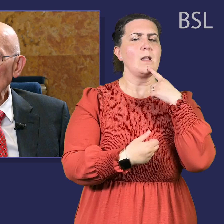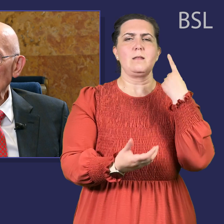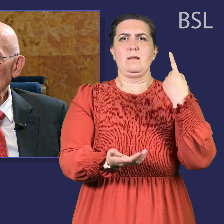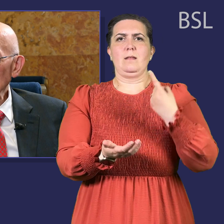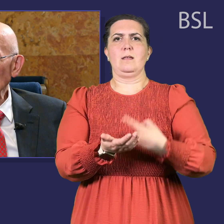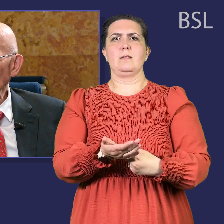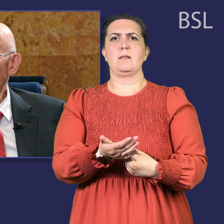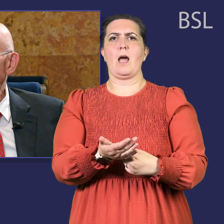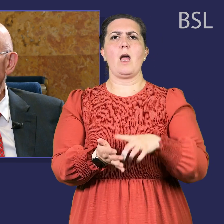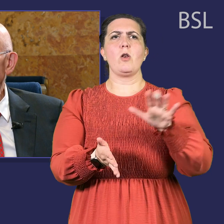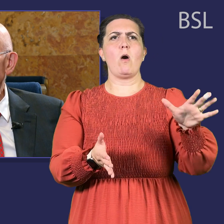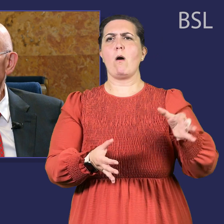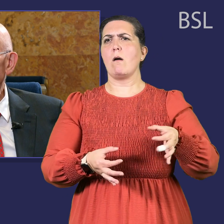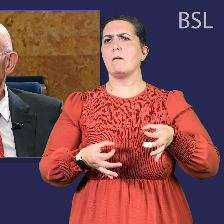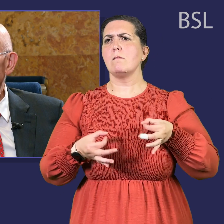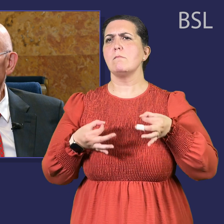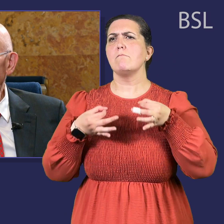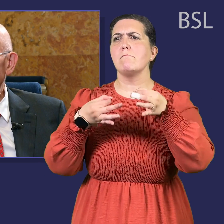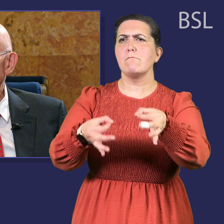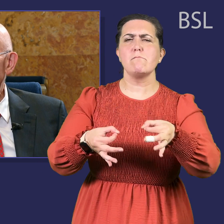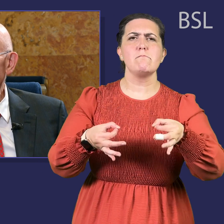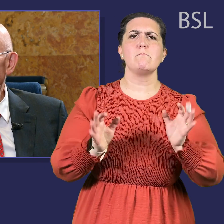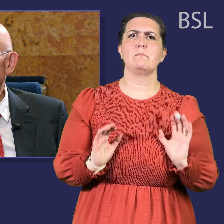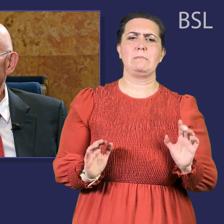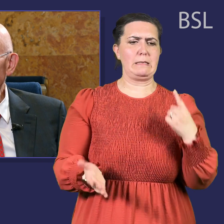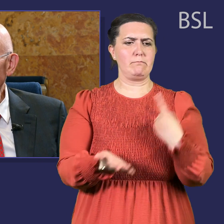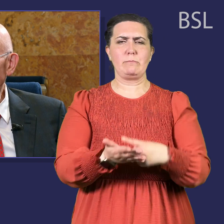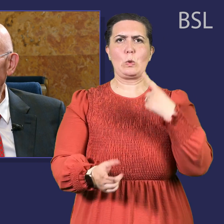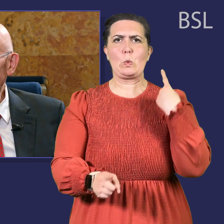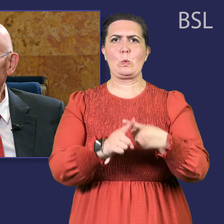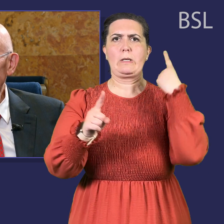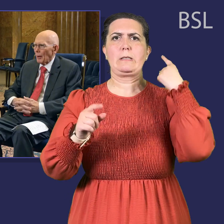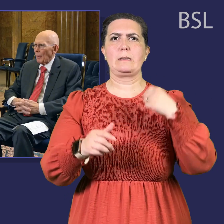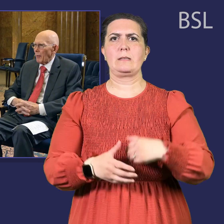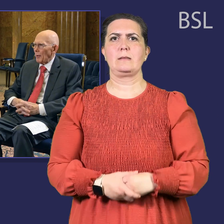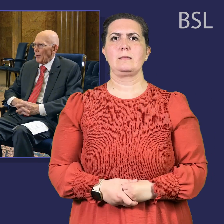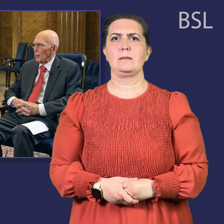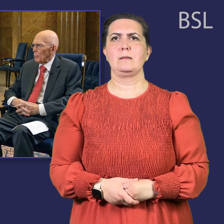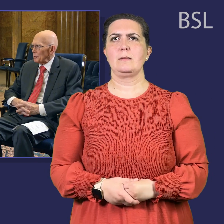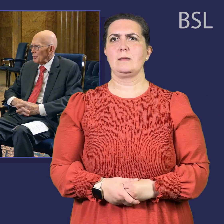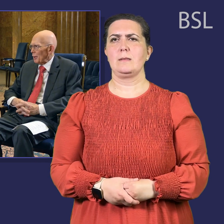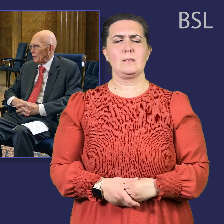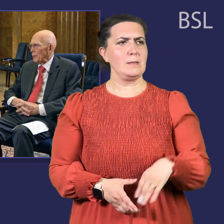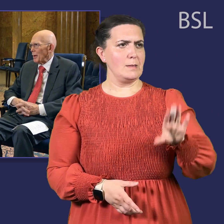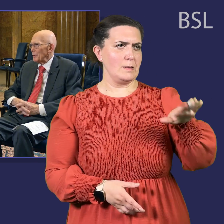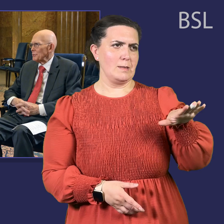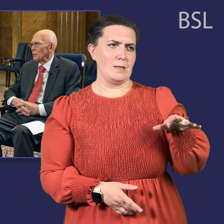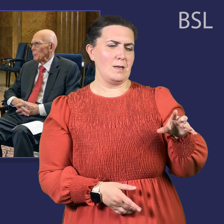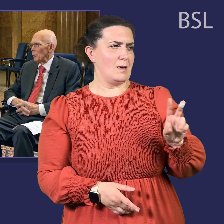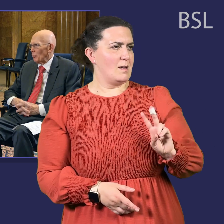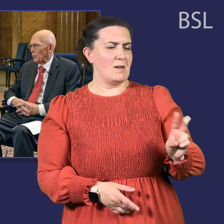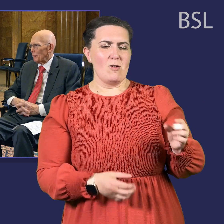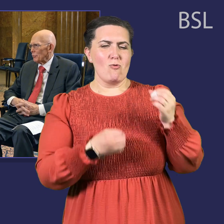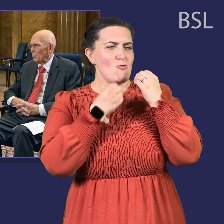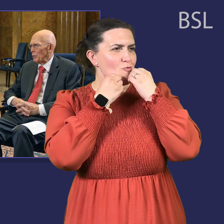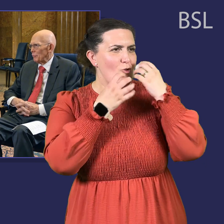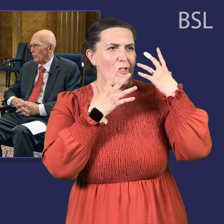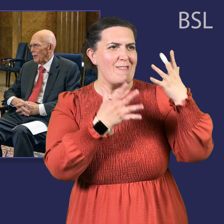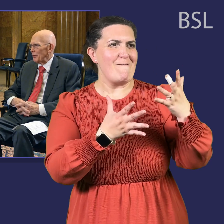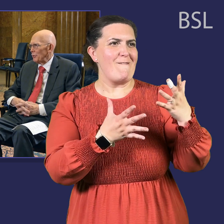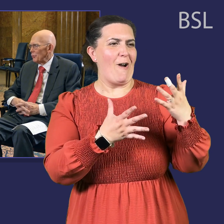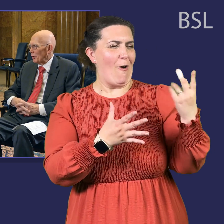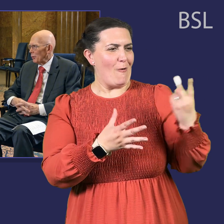and he makes a decision. He just doesn't postpone it. He's a decision maker. President Eyring, hasn't it been wonderful